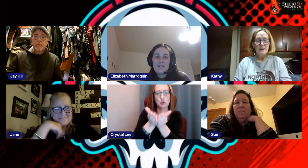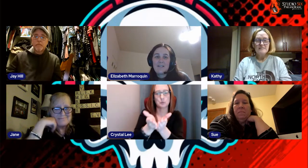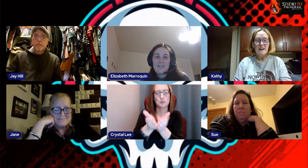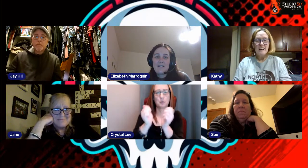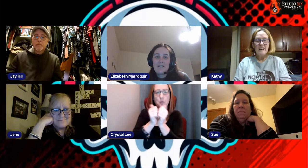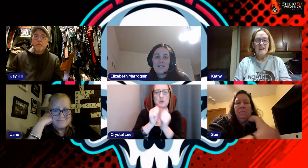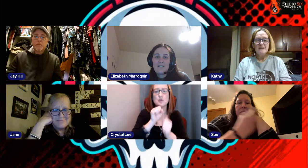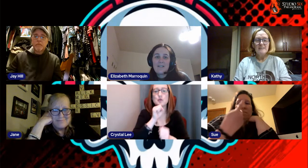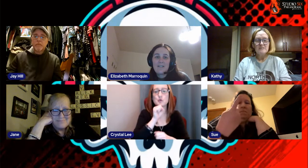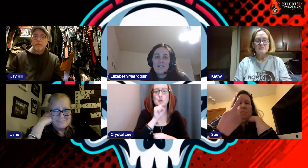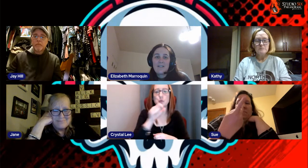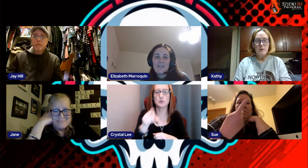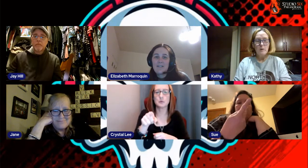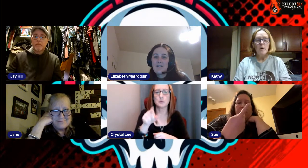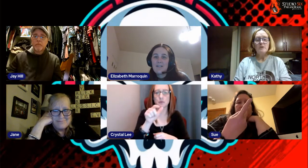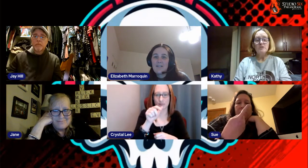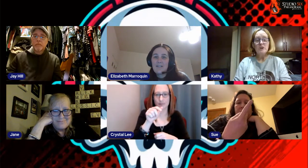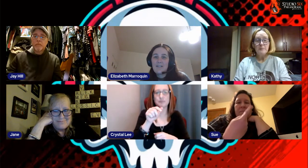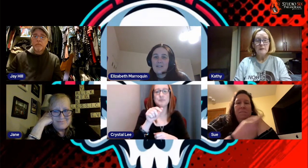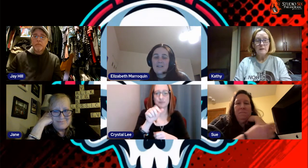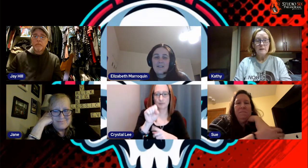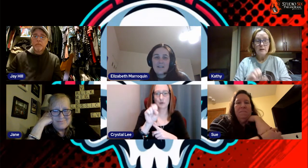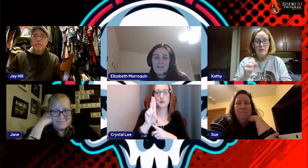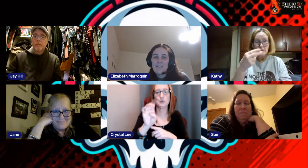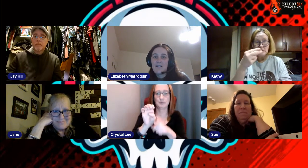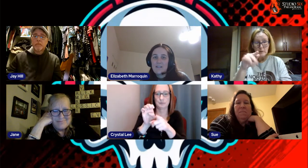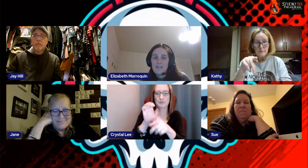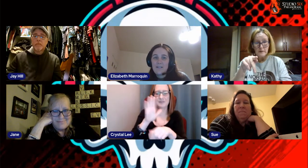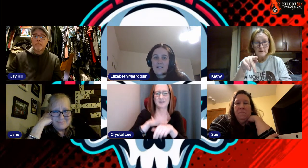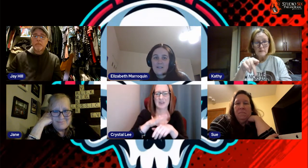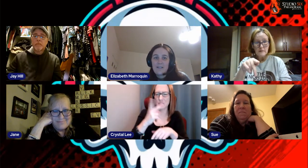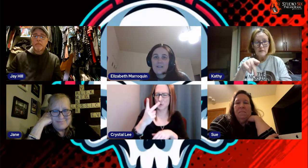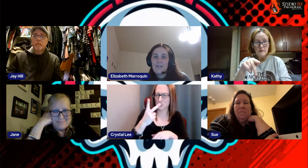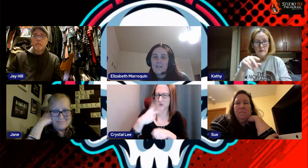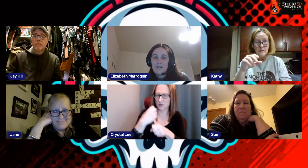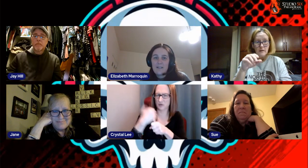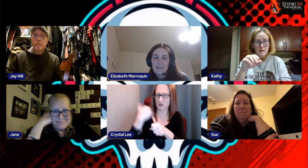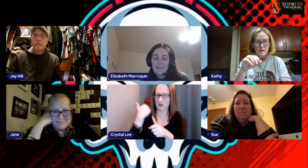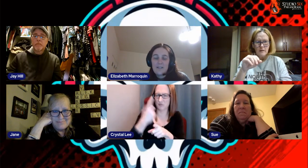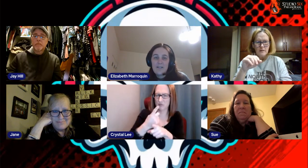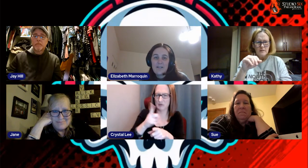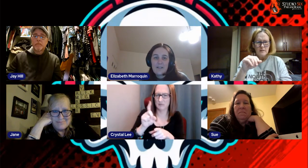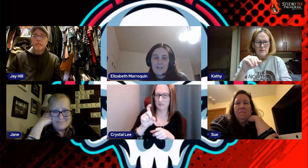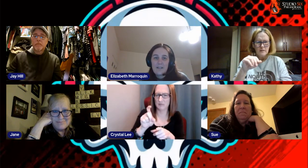So as a ship. The ship